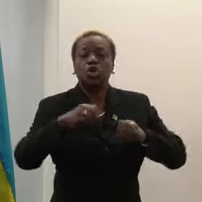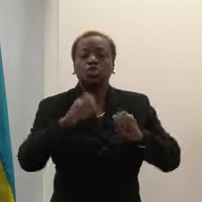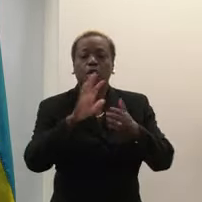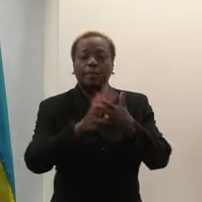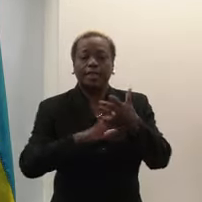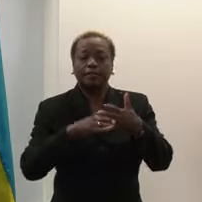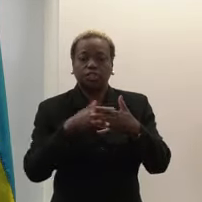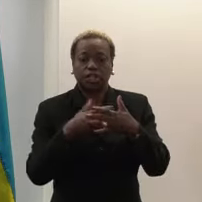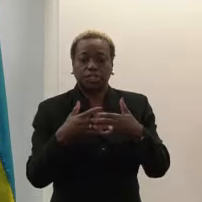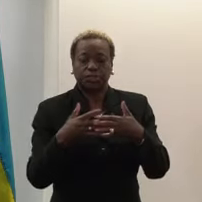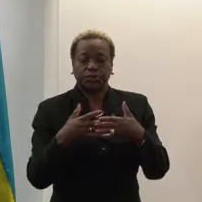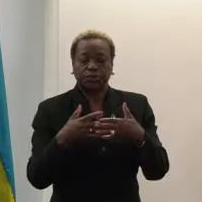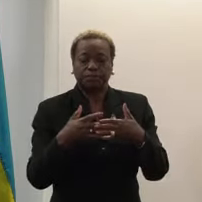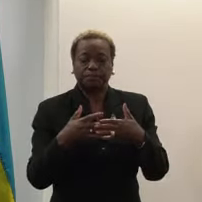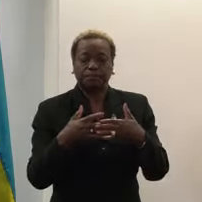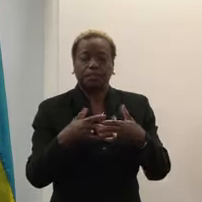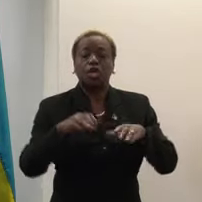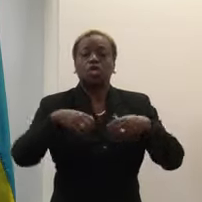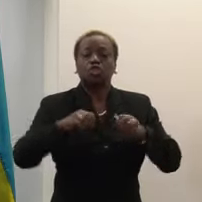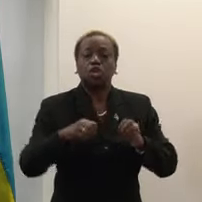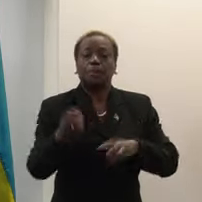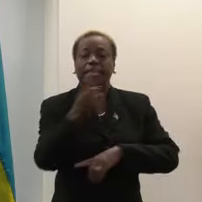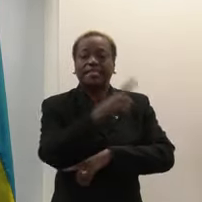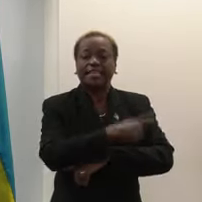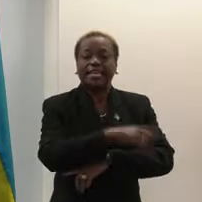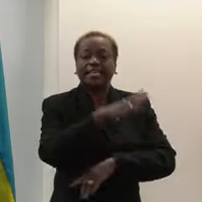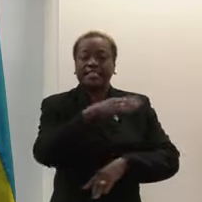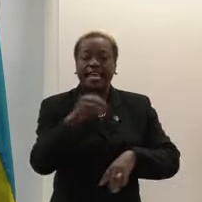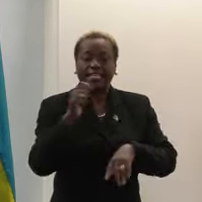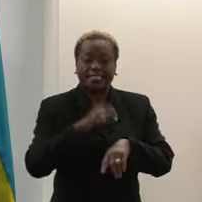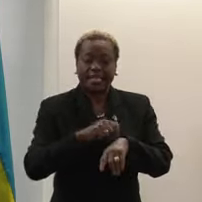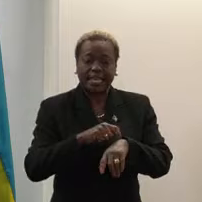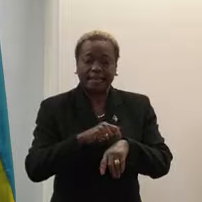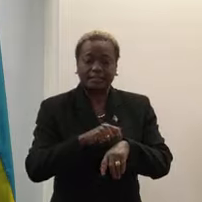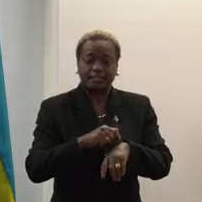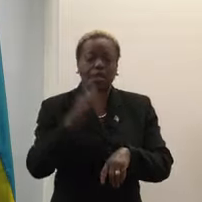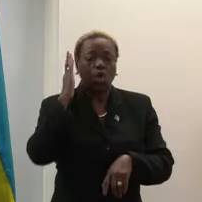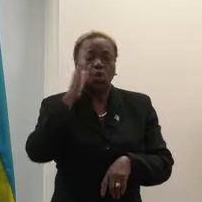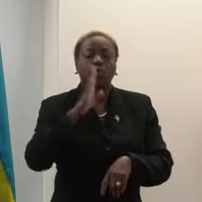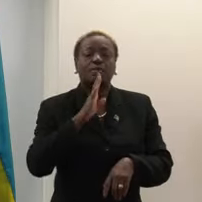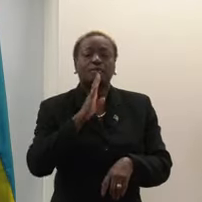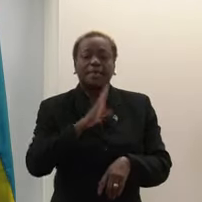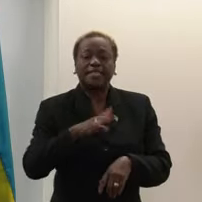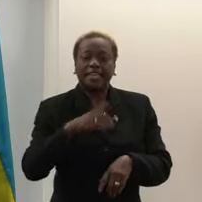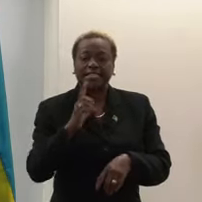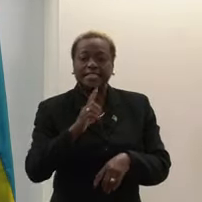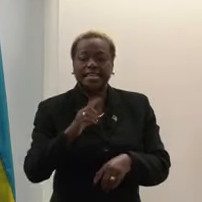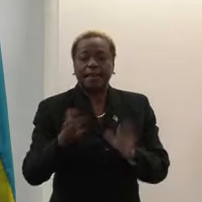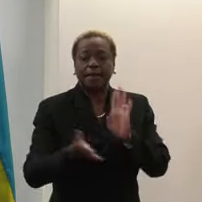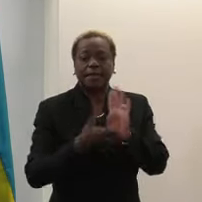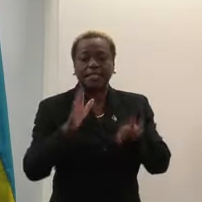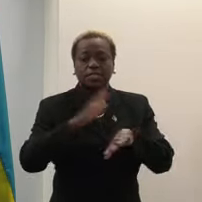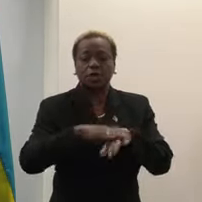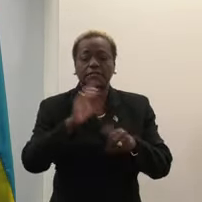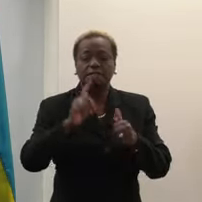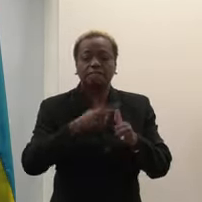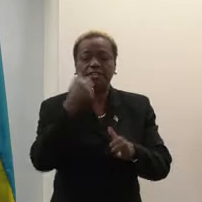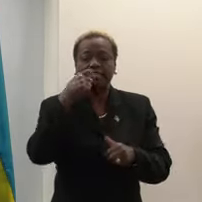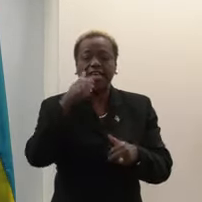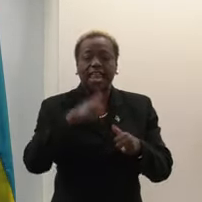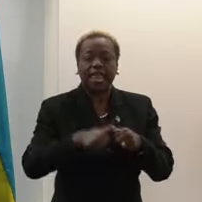schedule. Shopping days and times will be designated based on the first